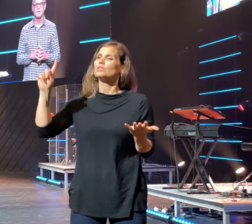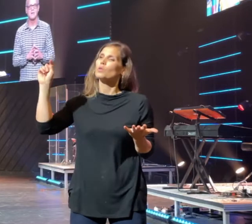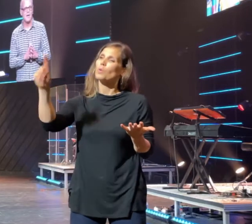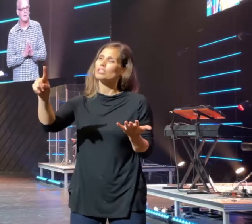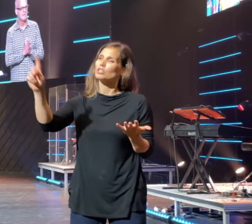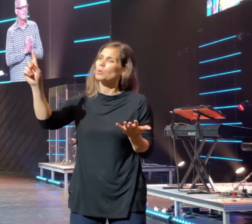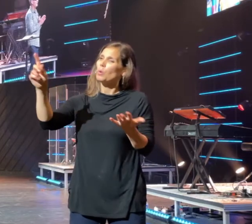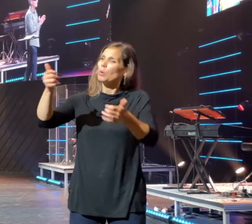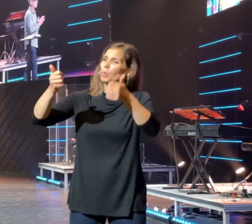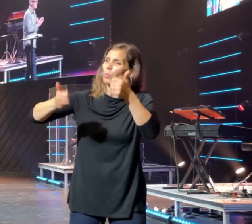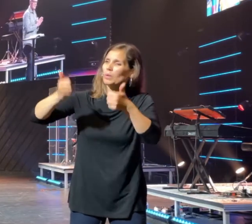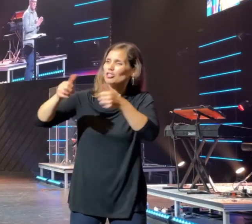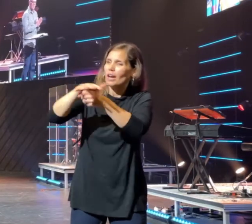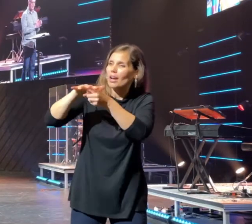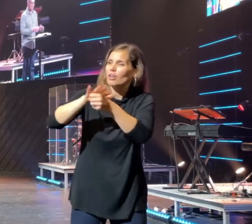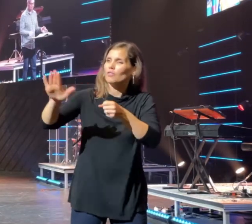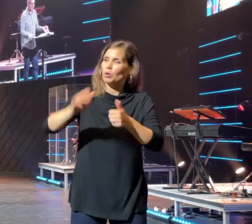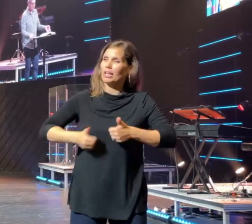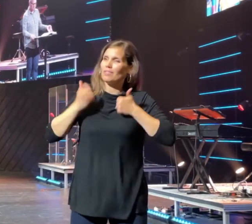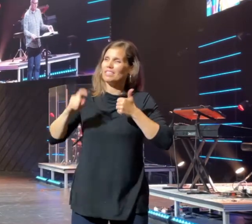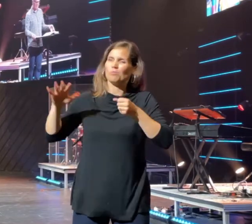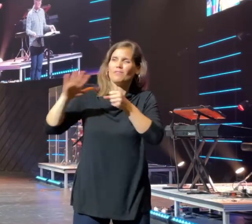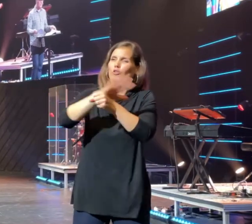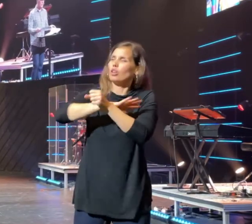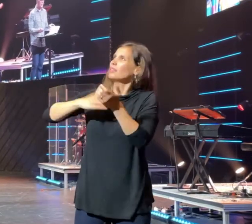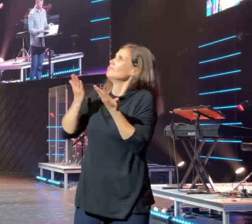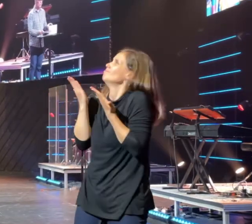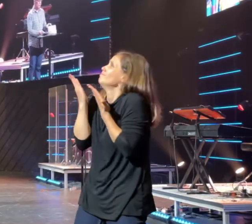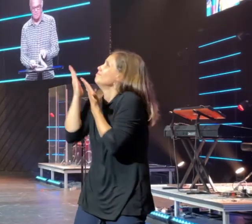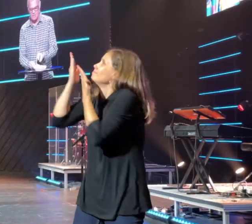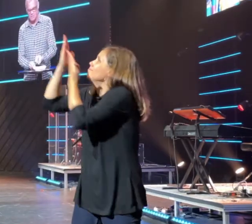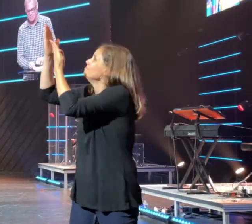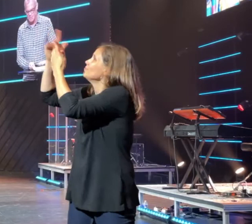reconciled to God in your life today? Let's pray. God, thank you for